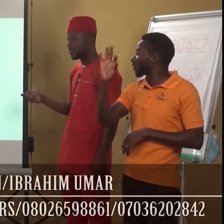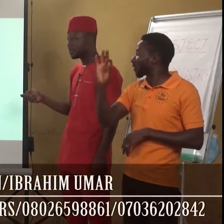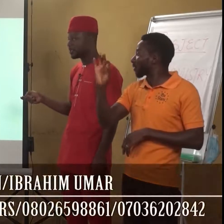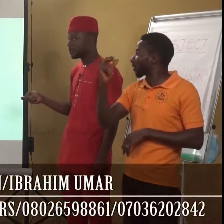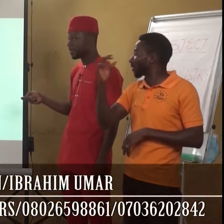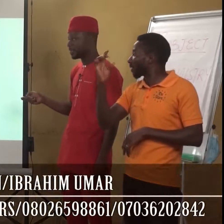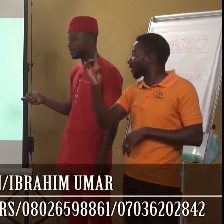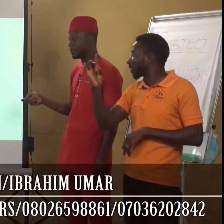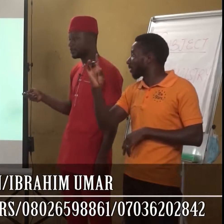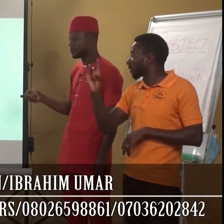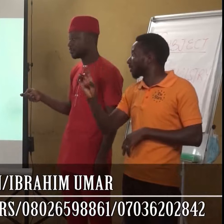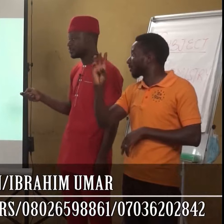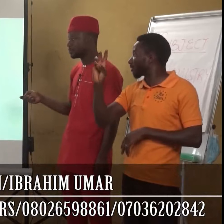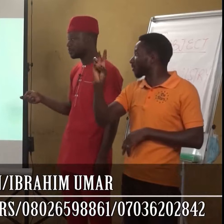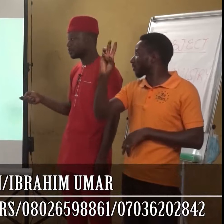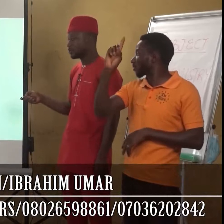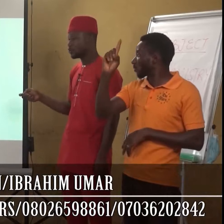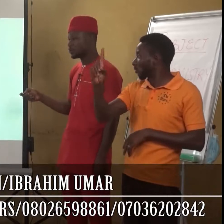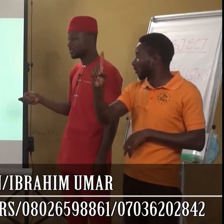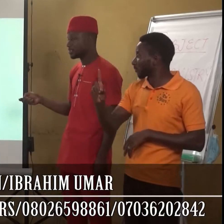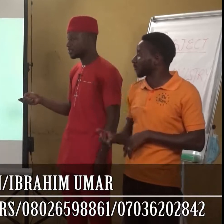080-26-59-8861. I'll take the number again.